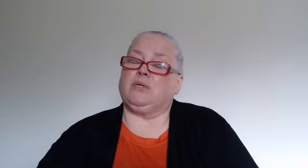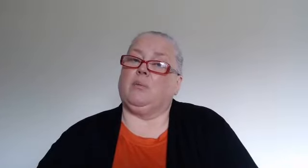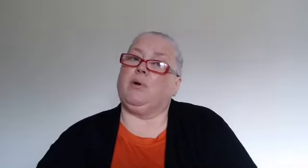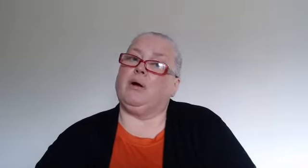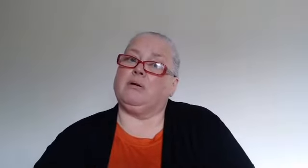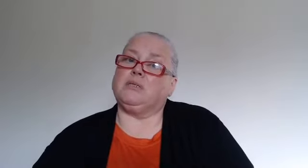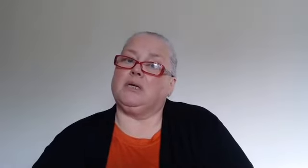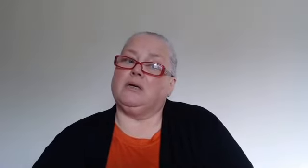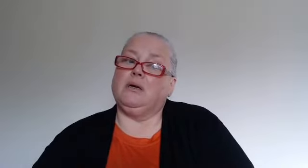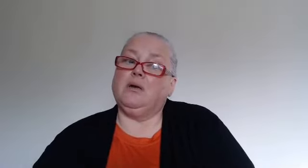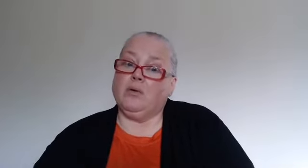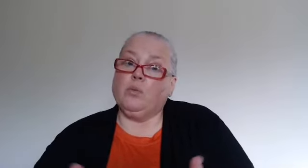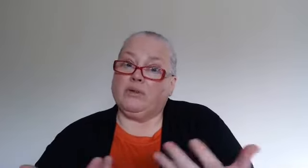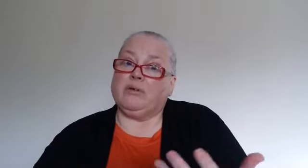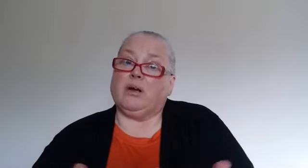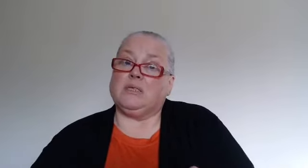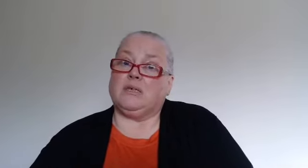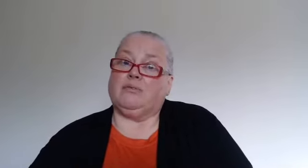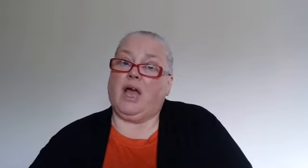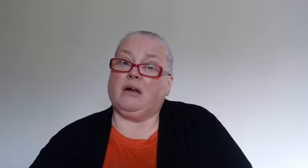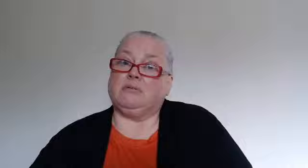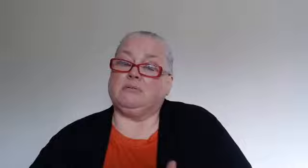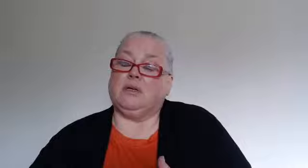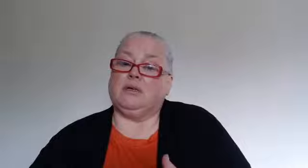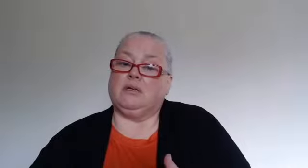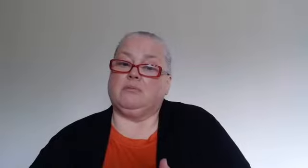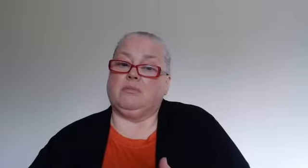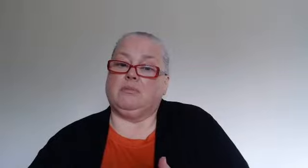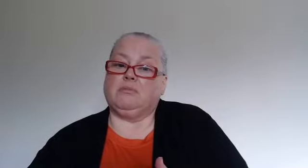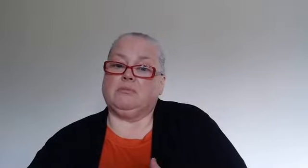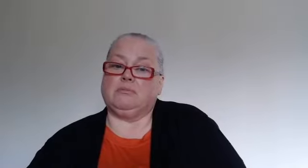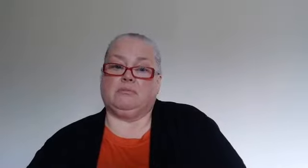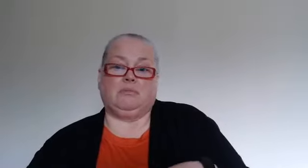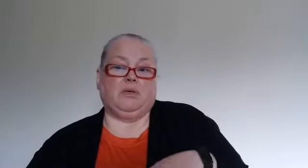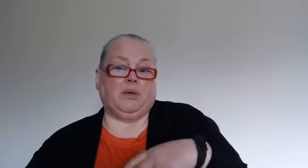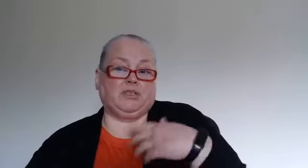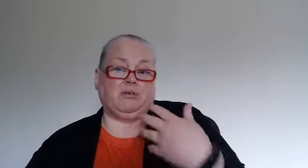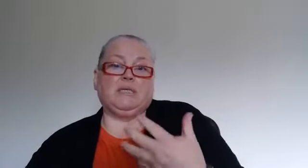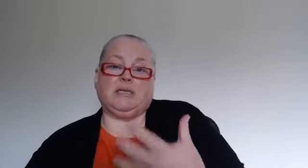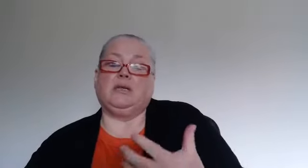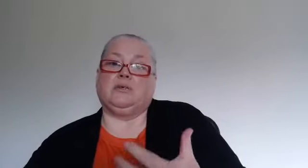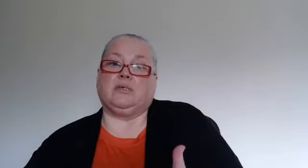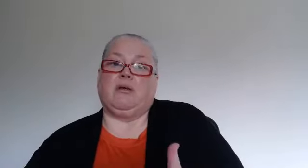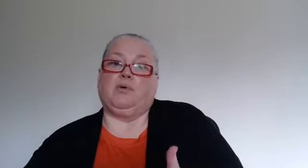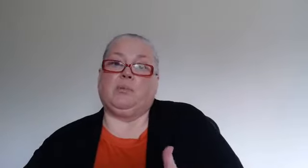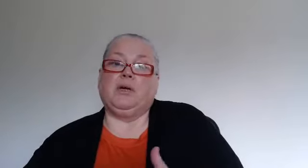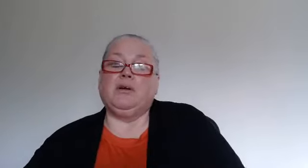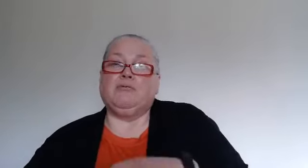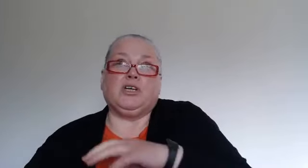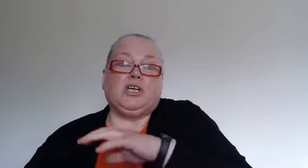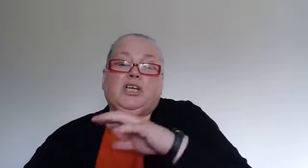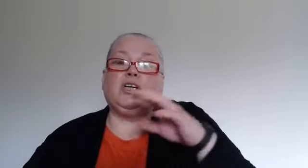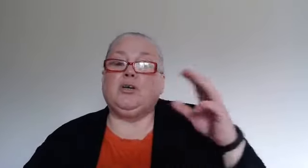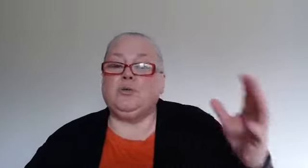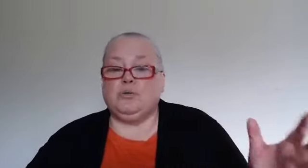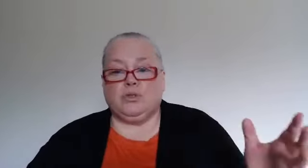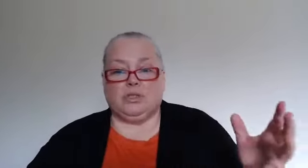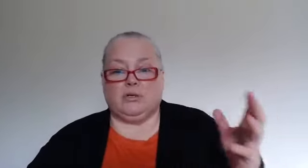top priority with regard to self-care. Because you're only setting yourself up for huge